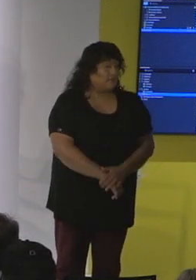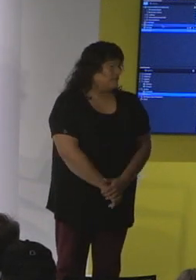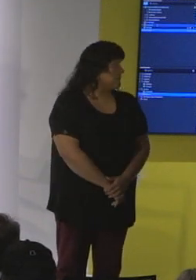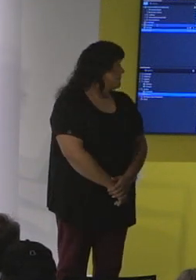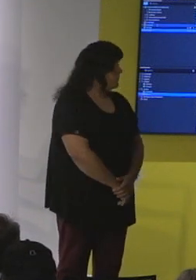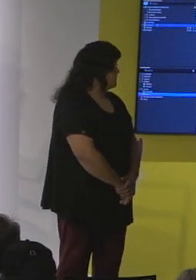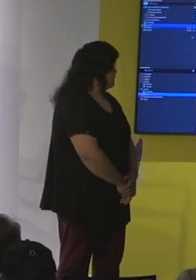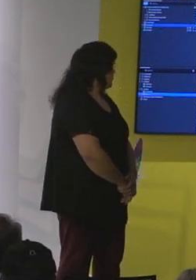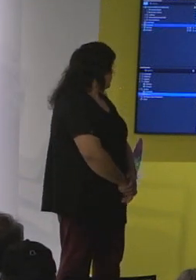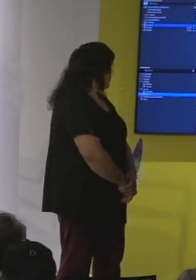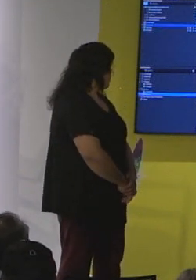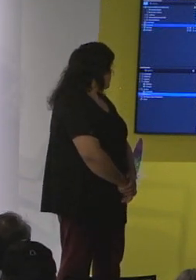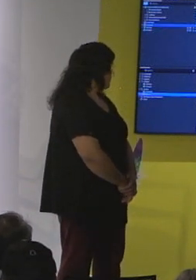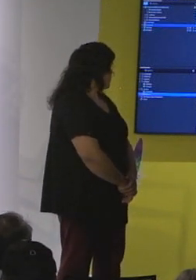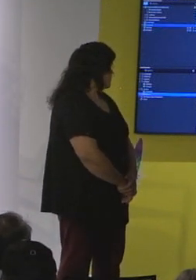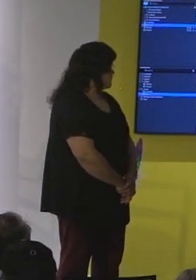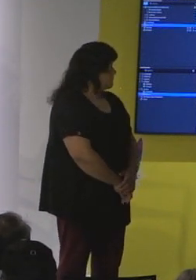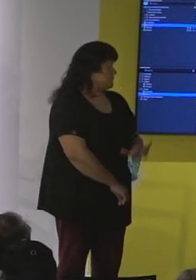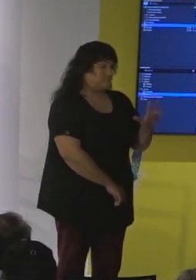And again, populate our controller.